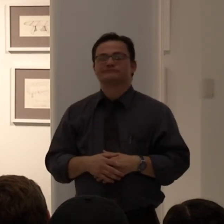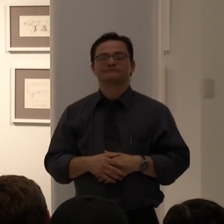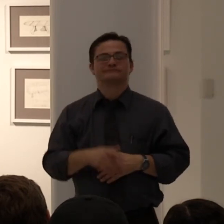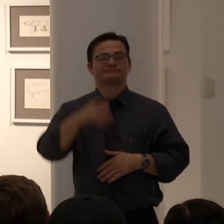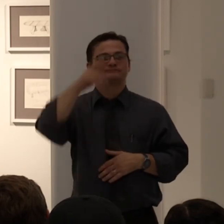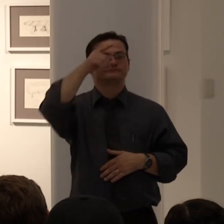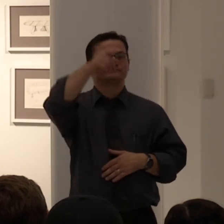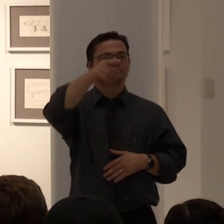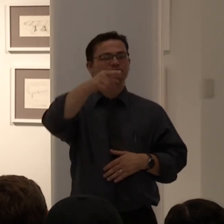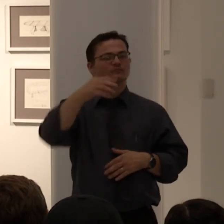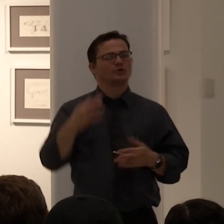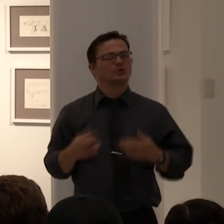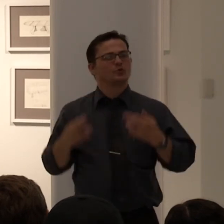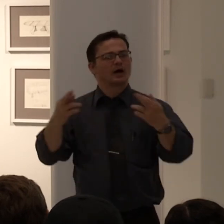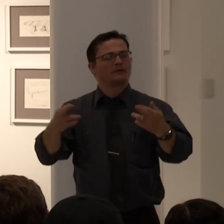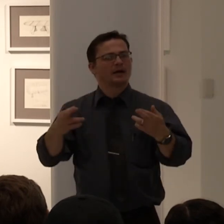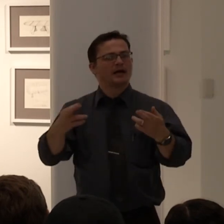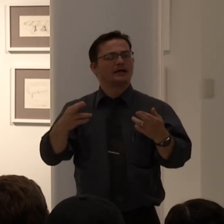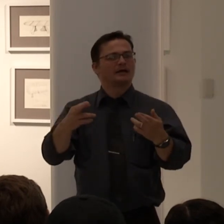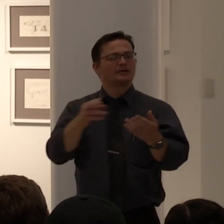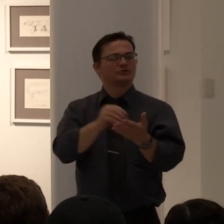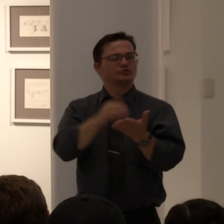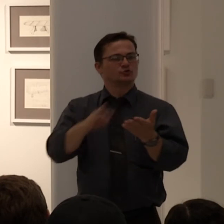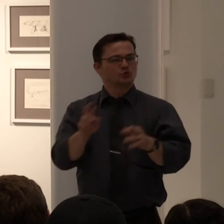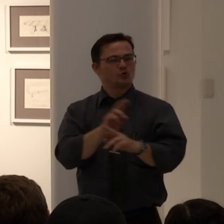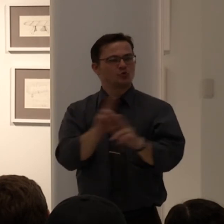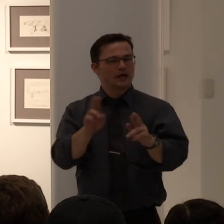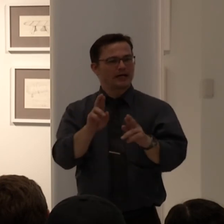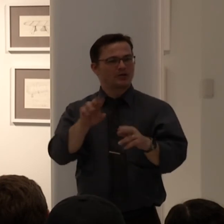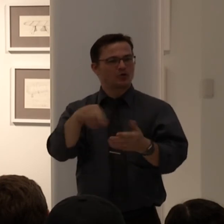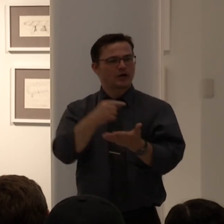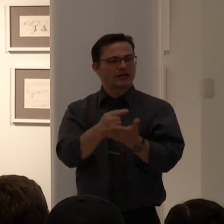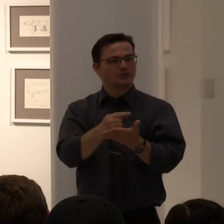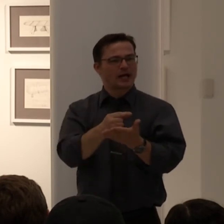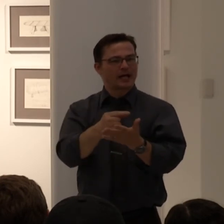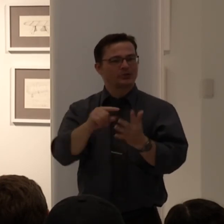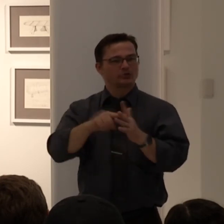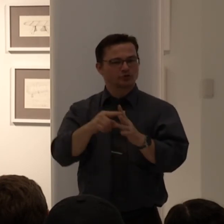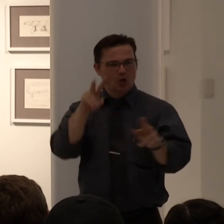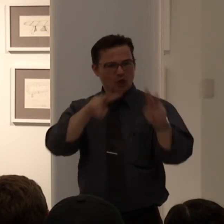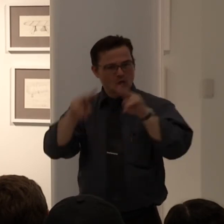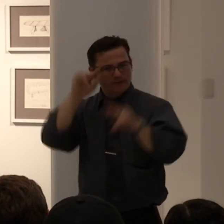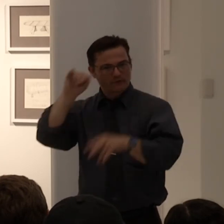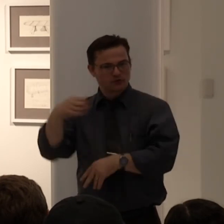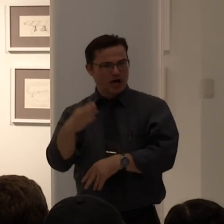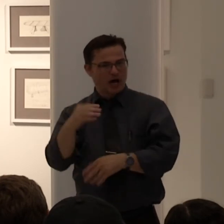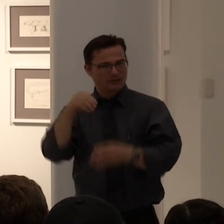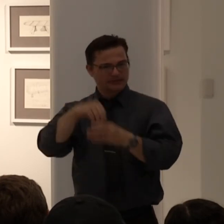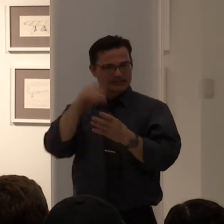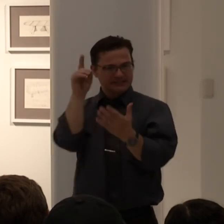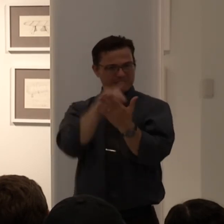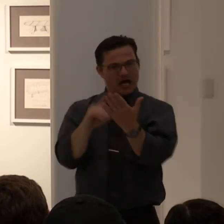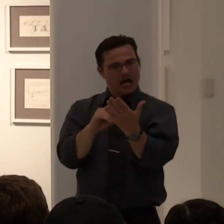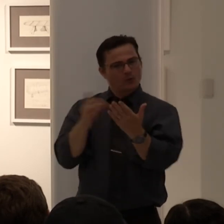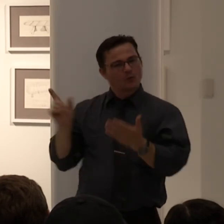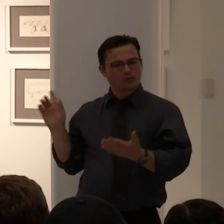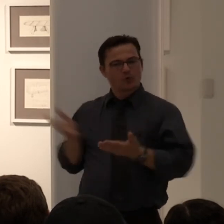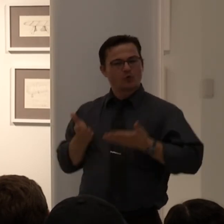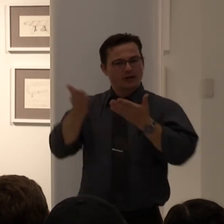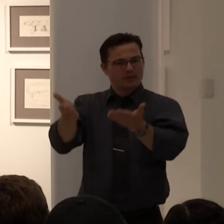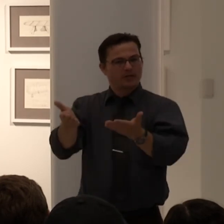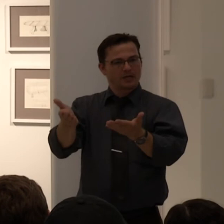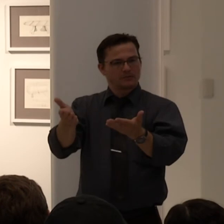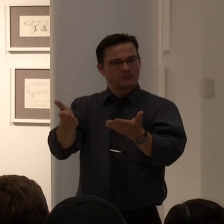Yeah, what would you recommend to students who are getting ready to graduate and start looking for jobs in design? Is